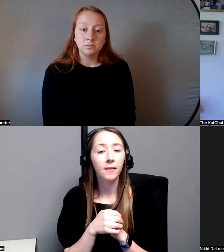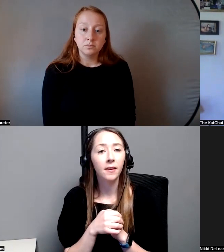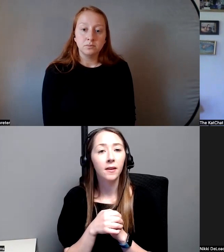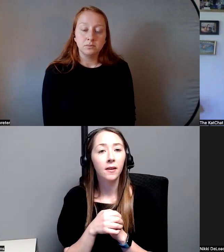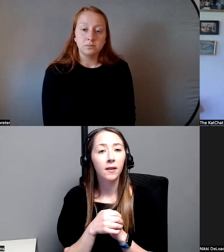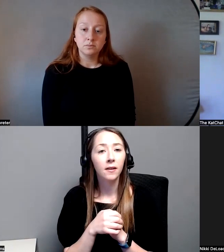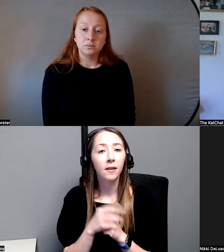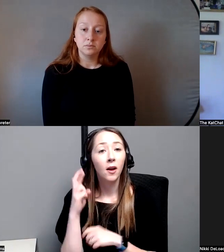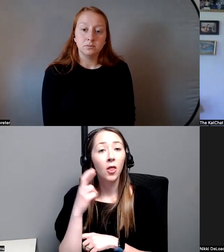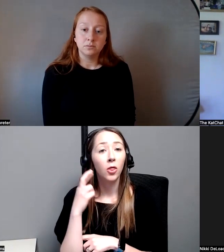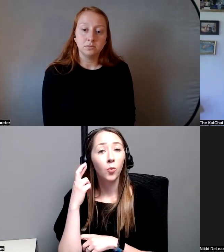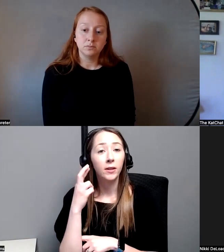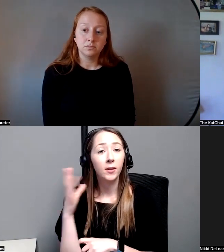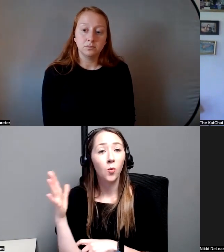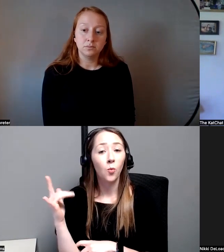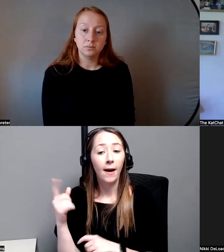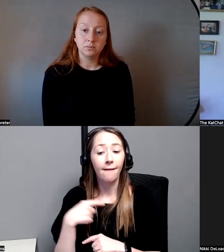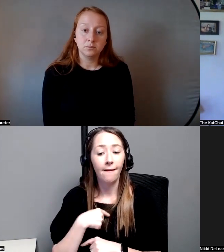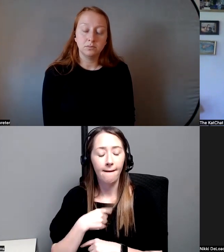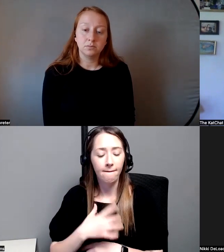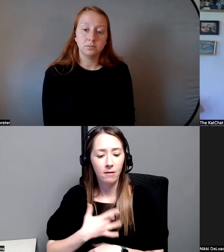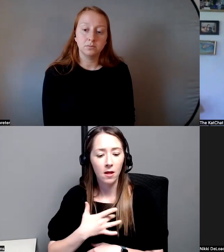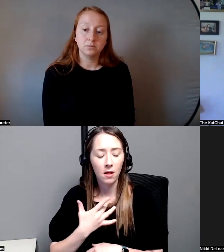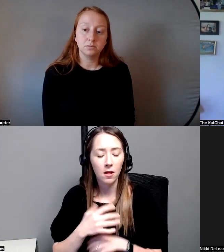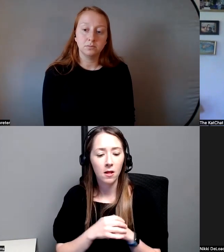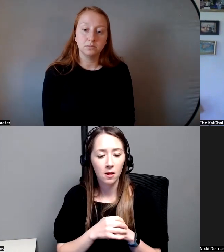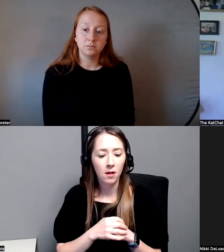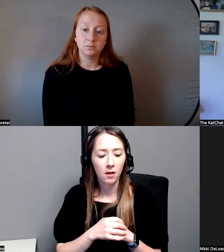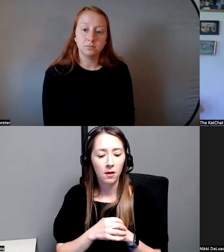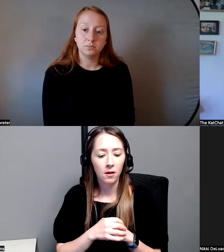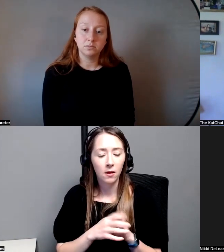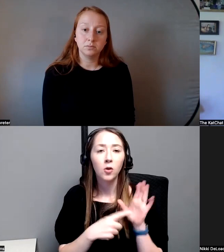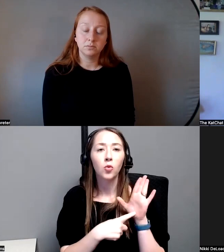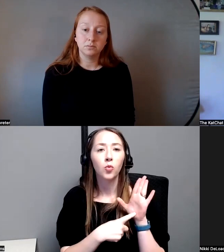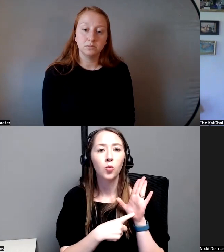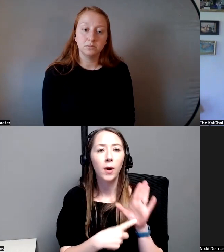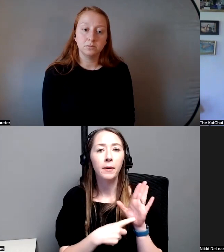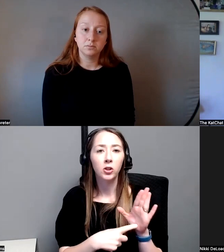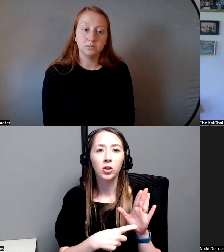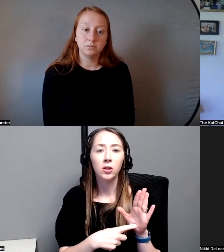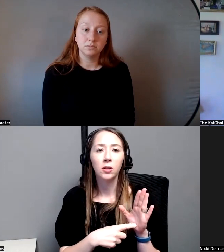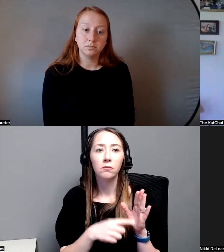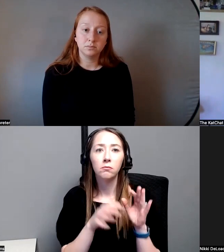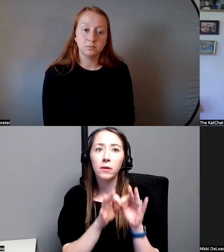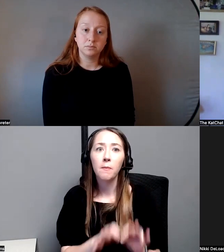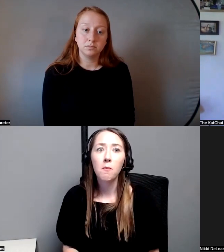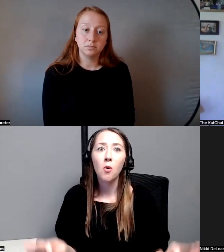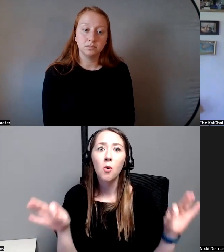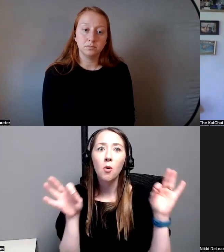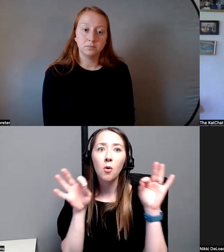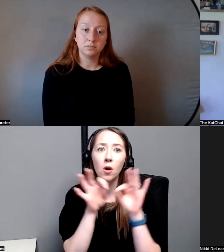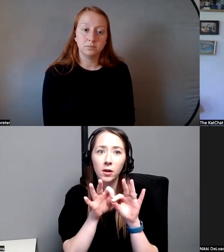because I do really do feel like representation is so important.